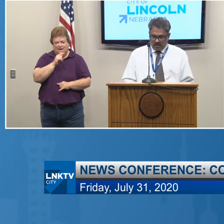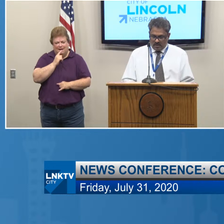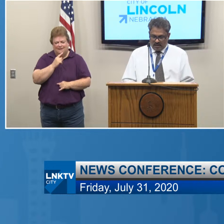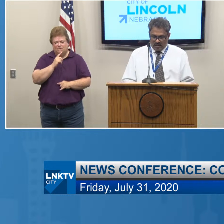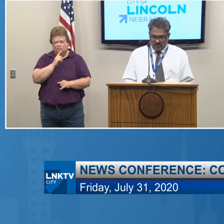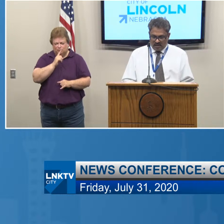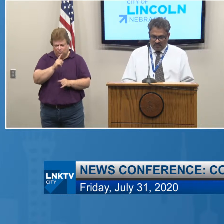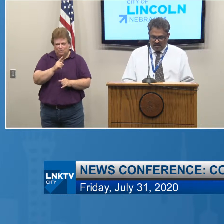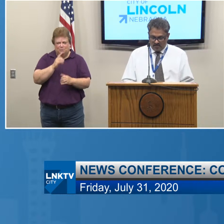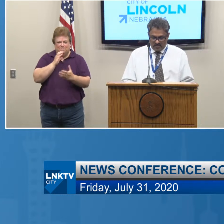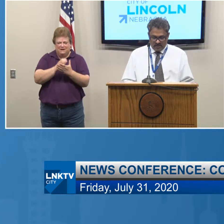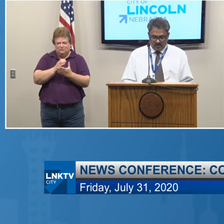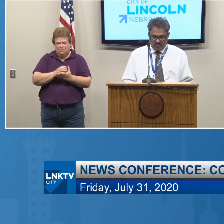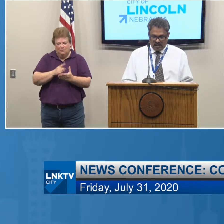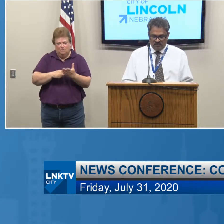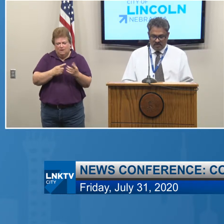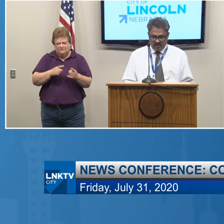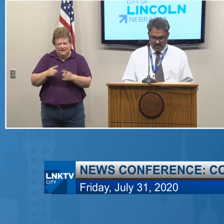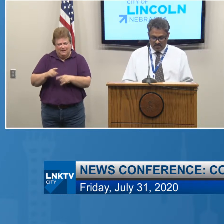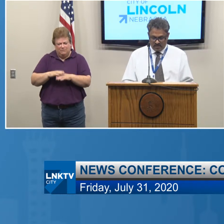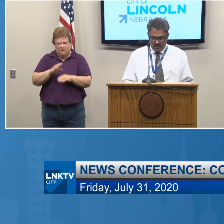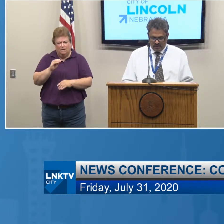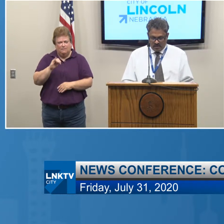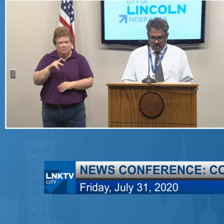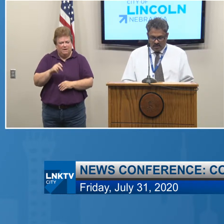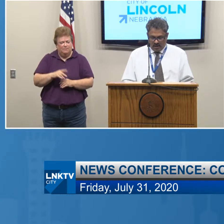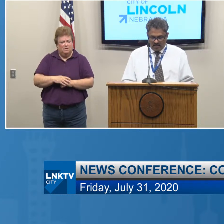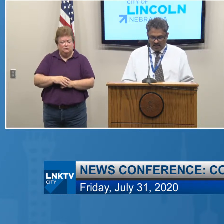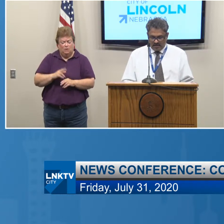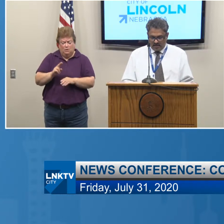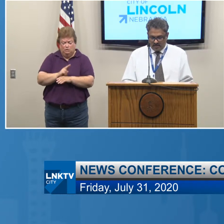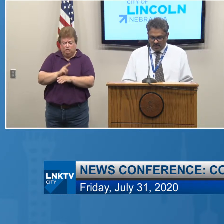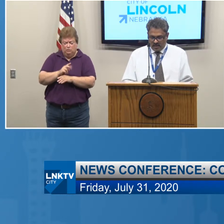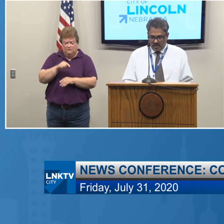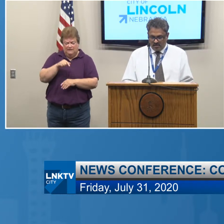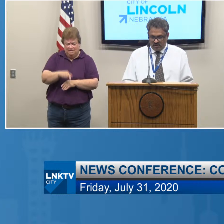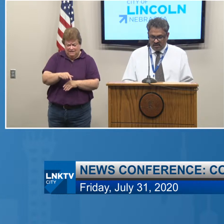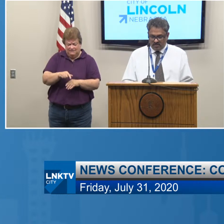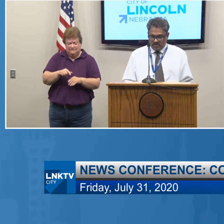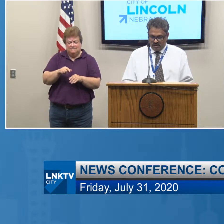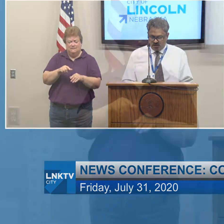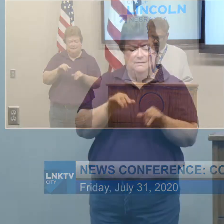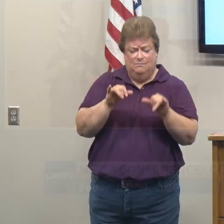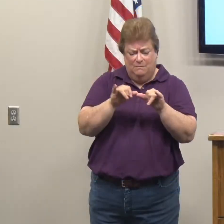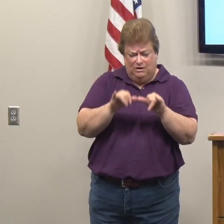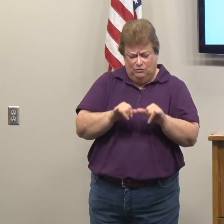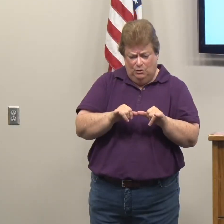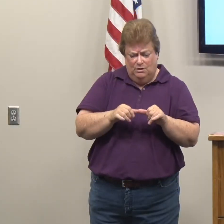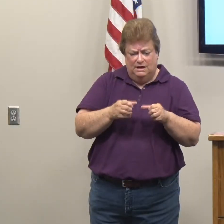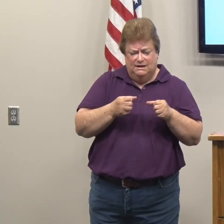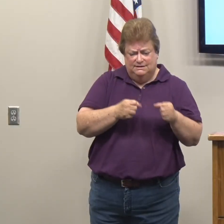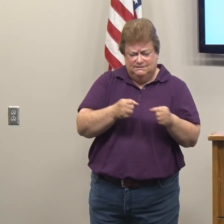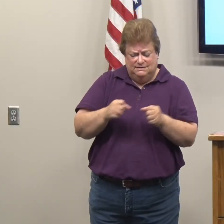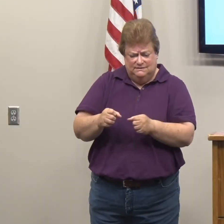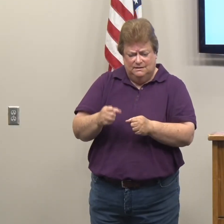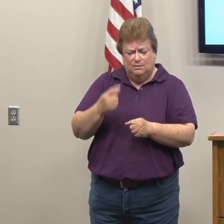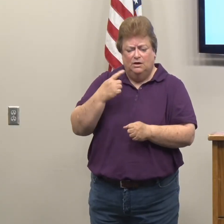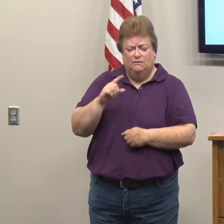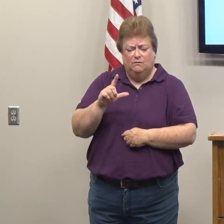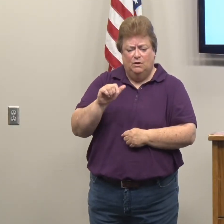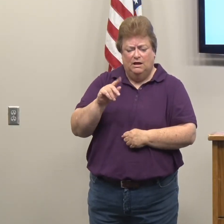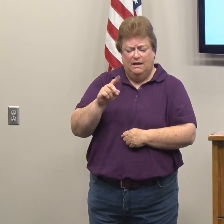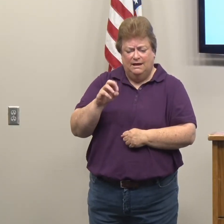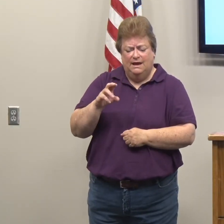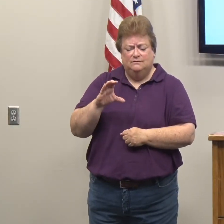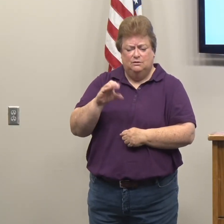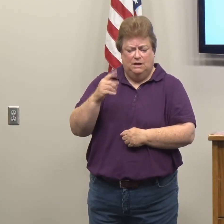Therefore, the health department uses multiple measures and considers any unique situations for Lancaster County